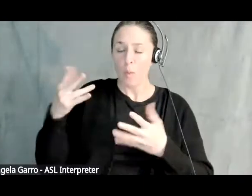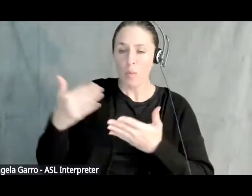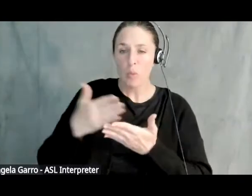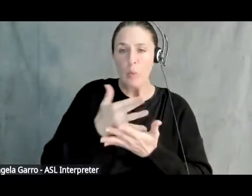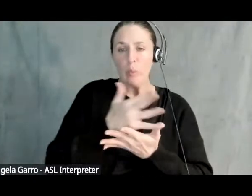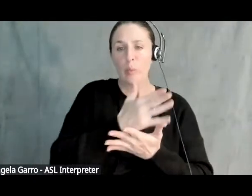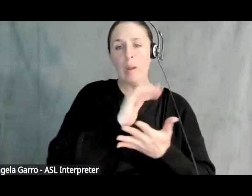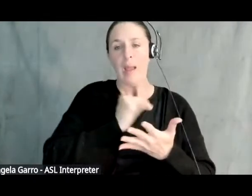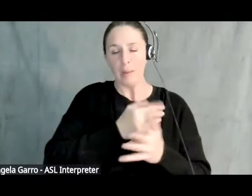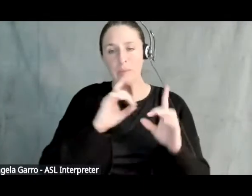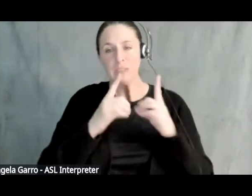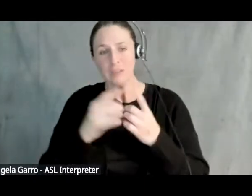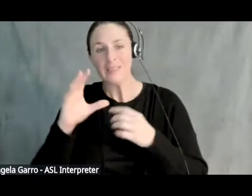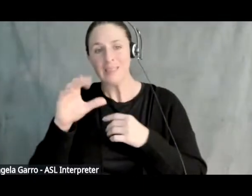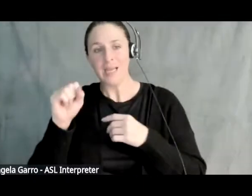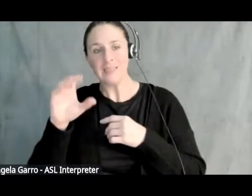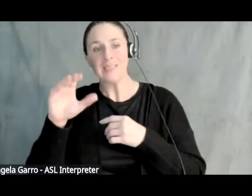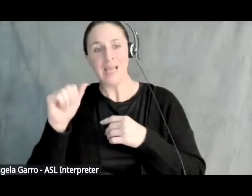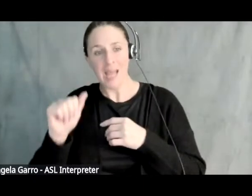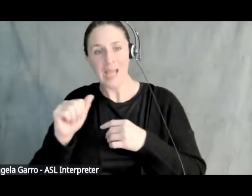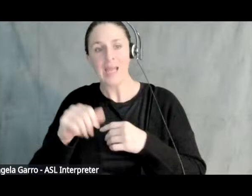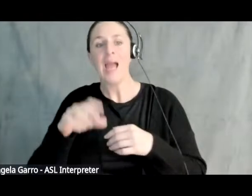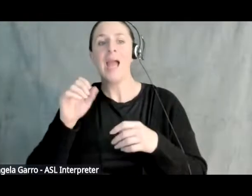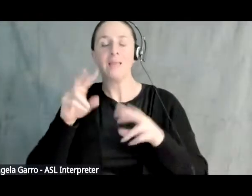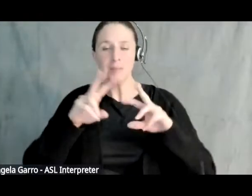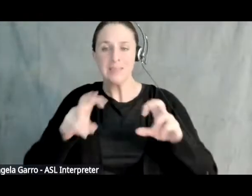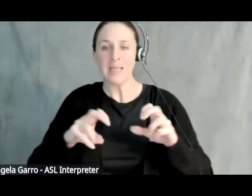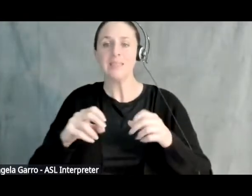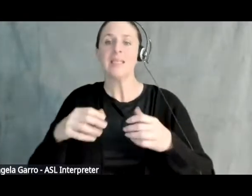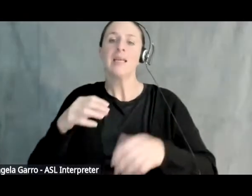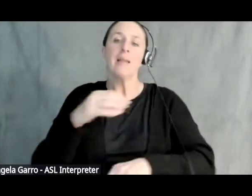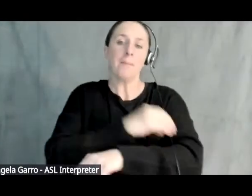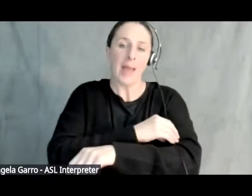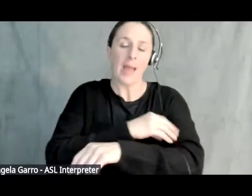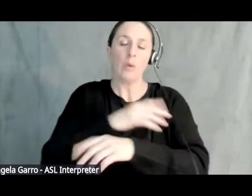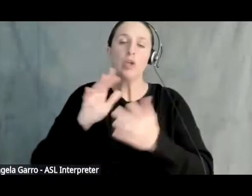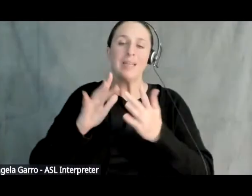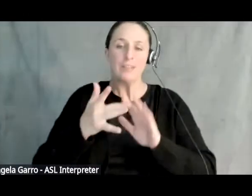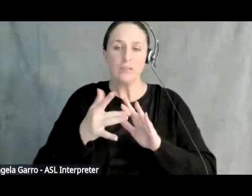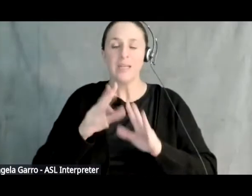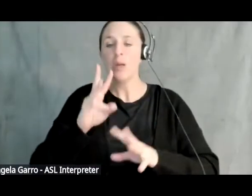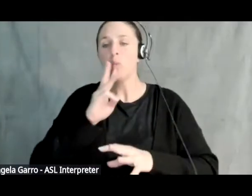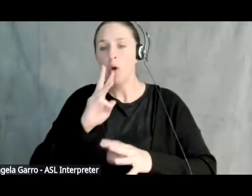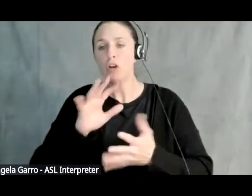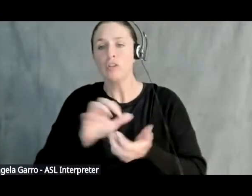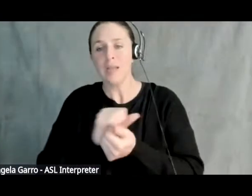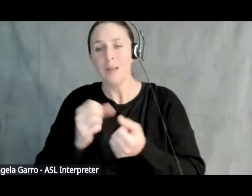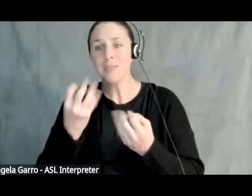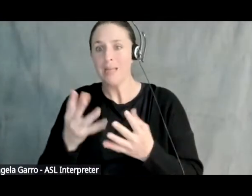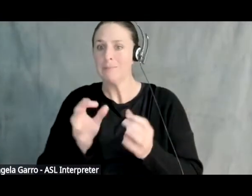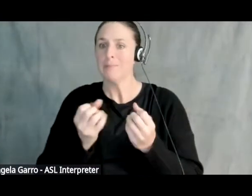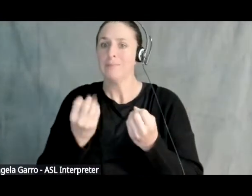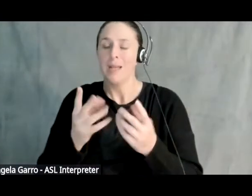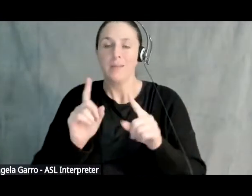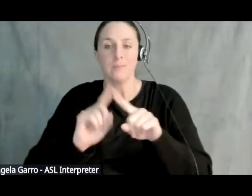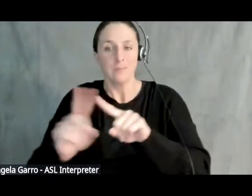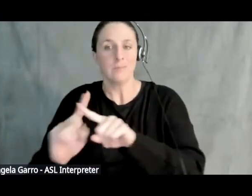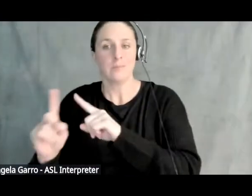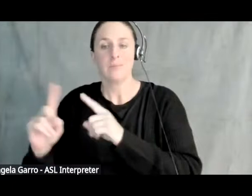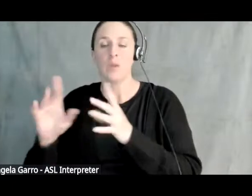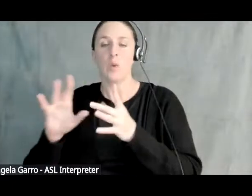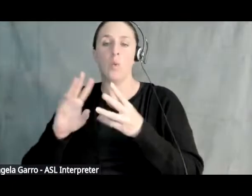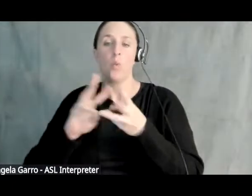district, CSEA has been assessing the power issues, internet issues, water damage, and countless other weather-related